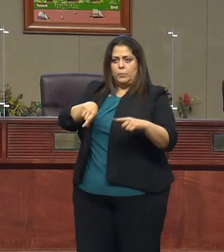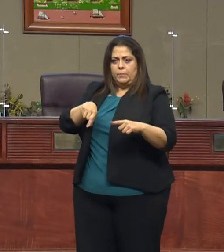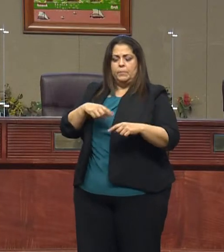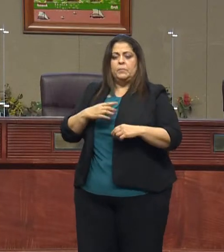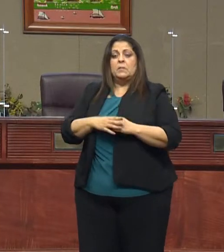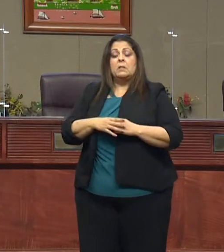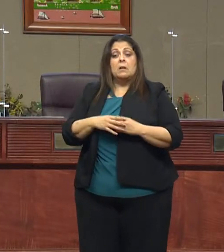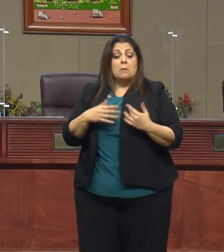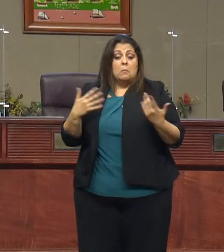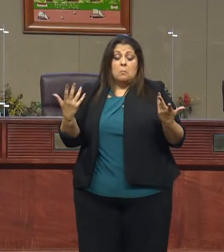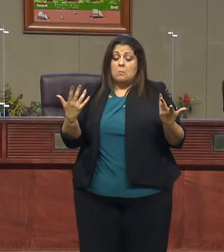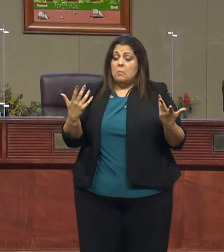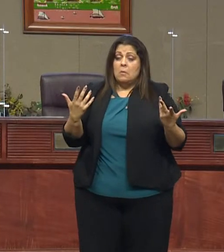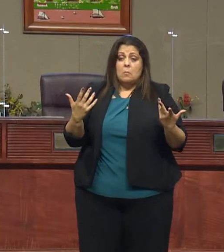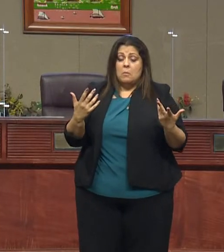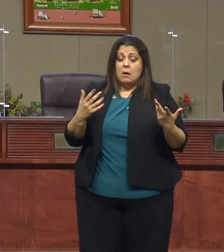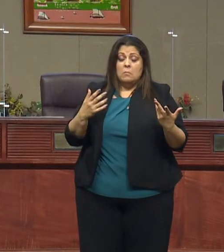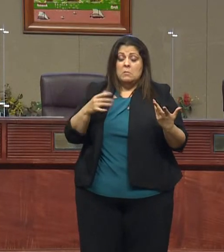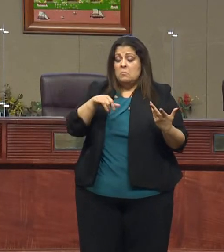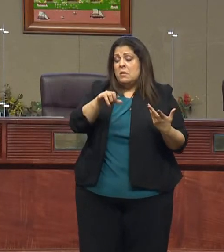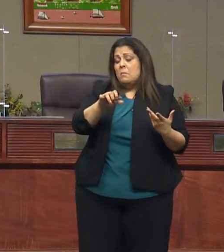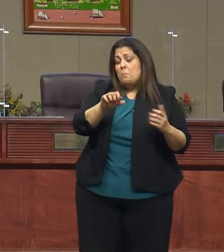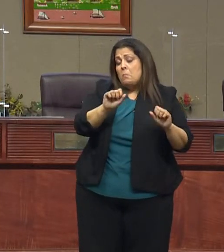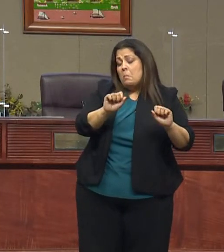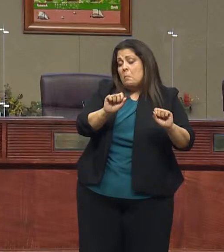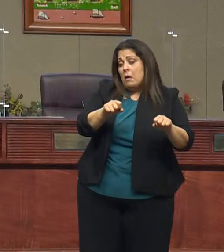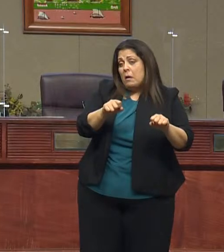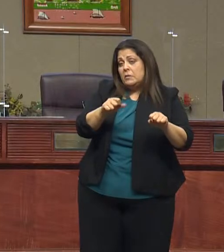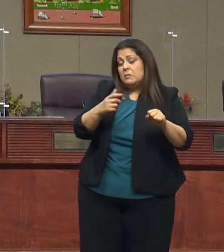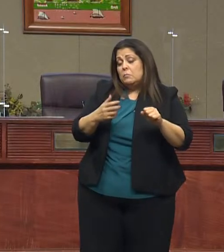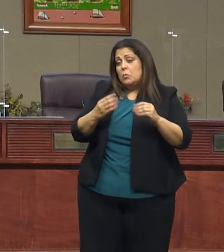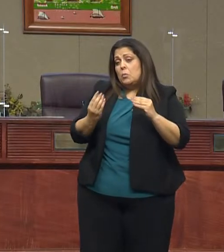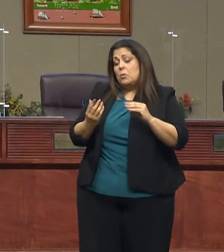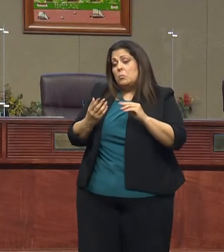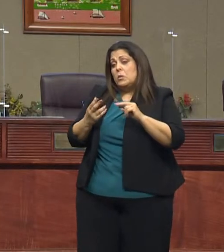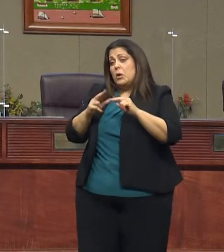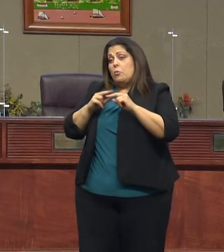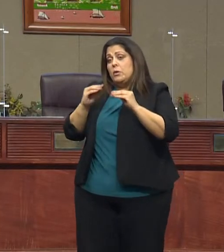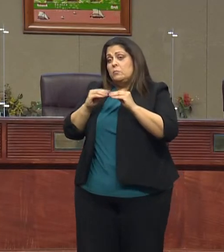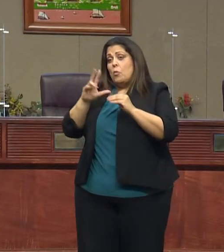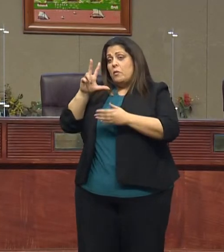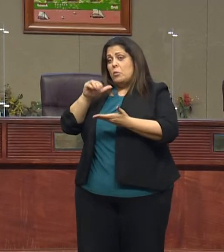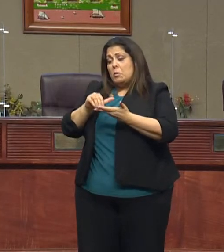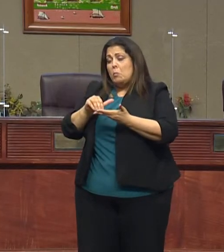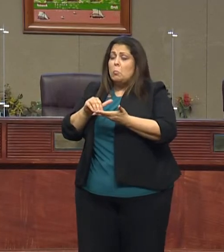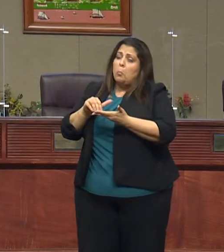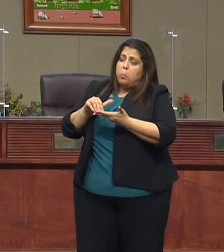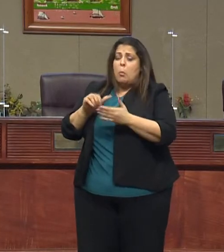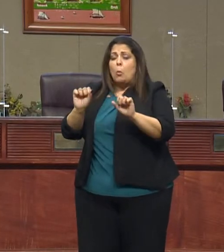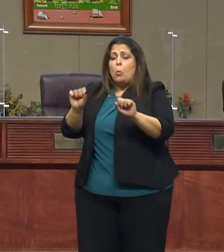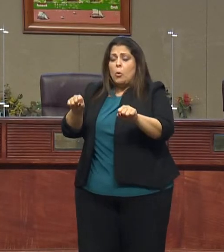the numbers could increase, but we're prepared for that if it does occur.